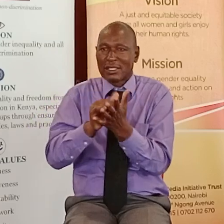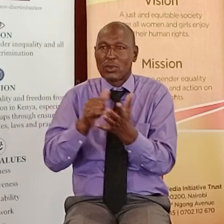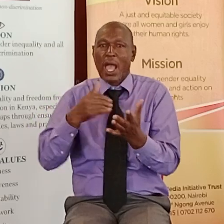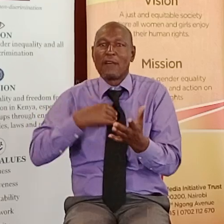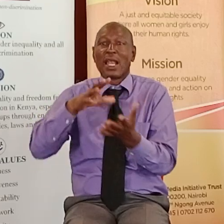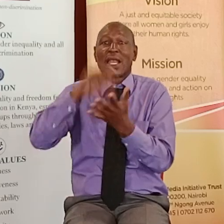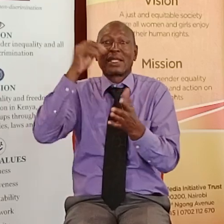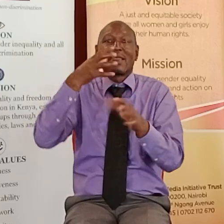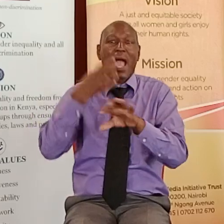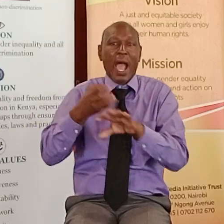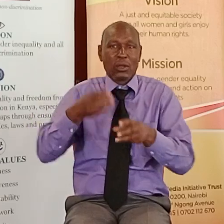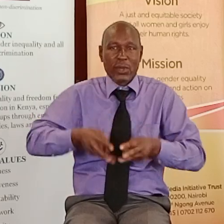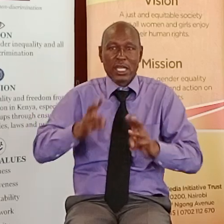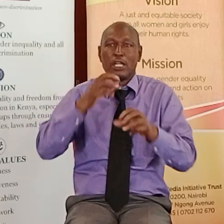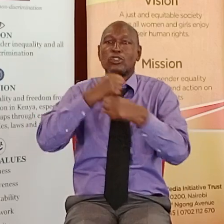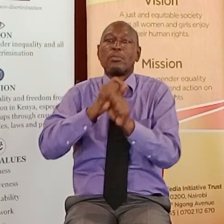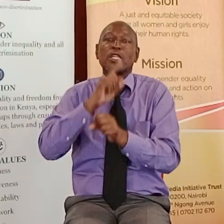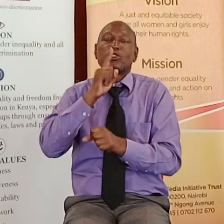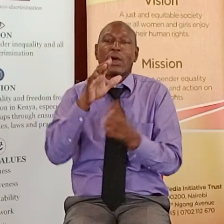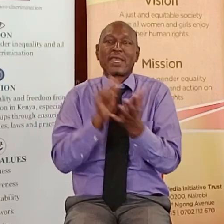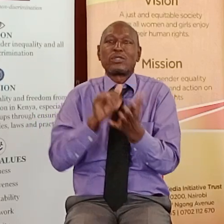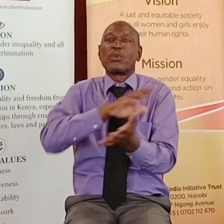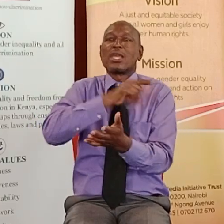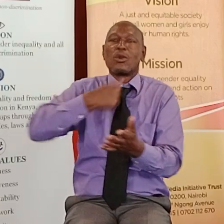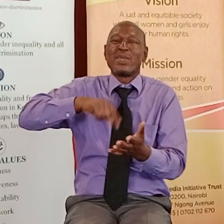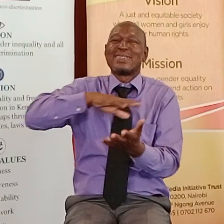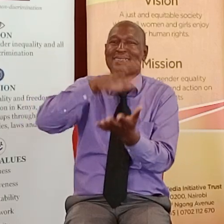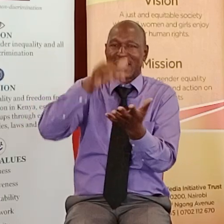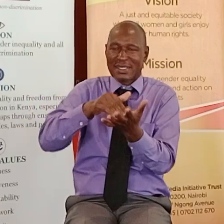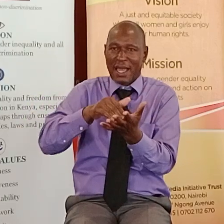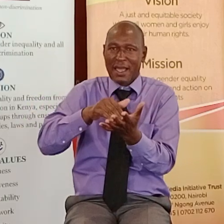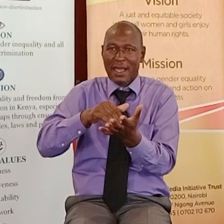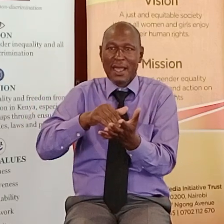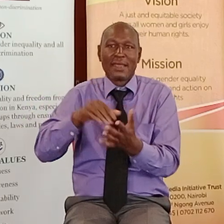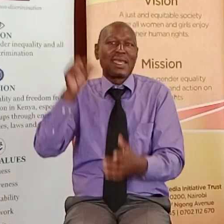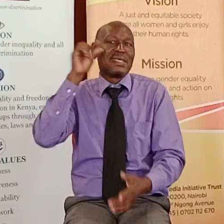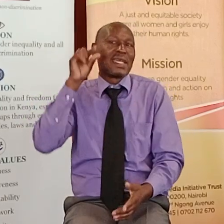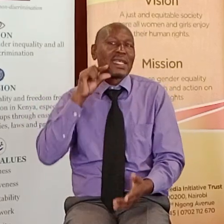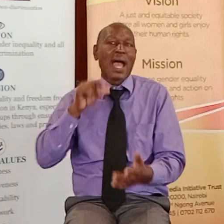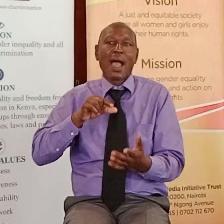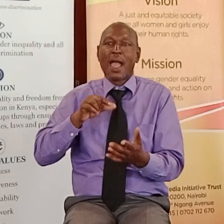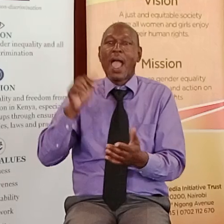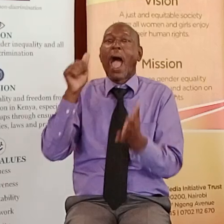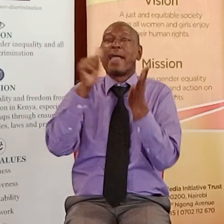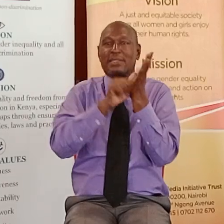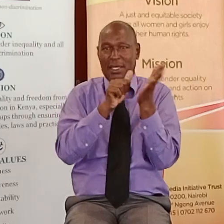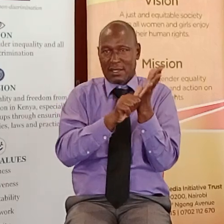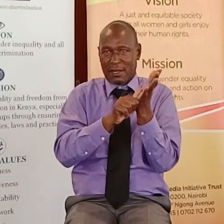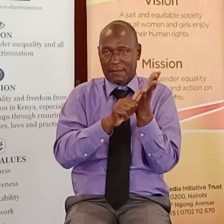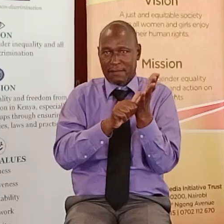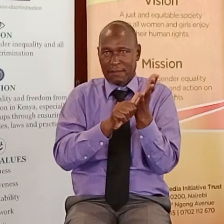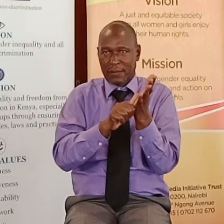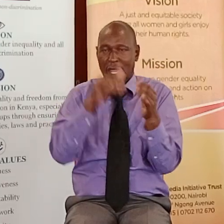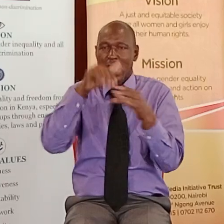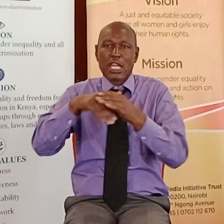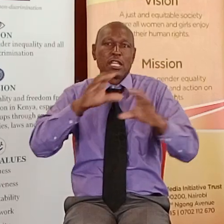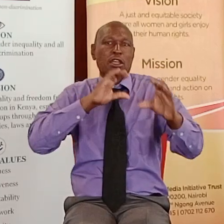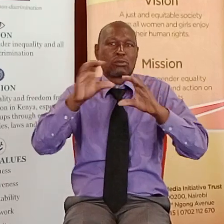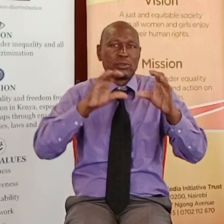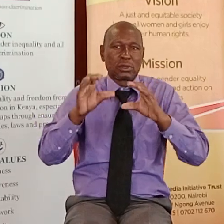to ensure that we center the gender agenda within the climate conversation as young and as vibrant and as robust as